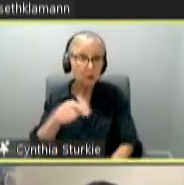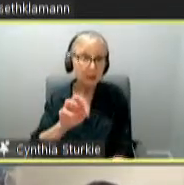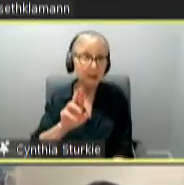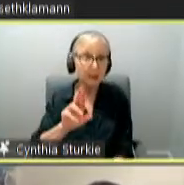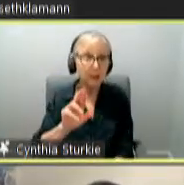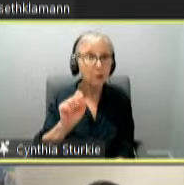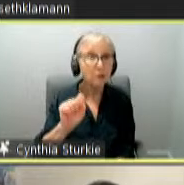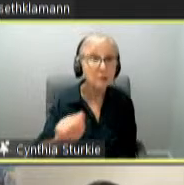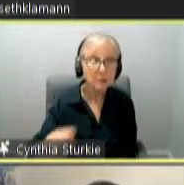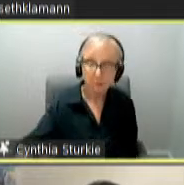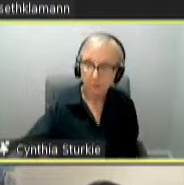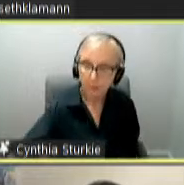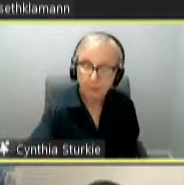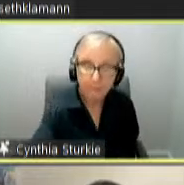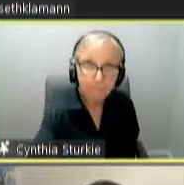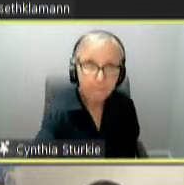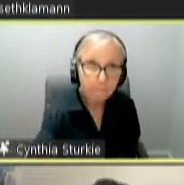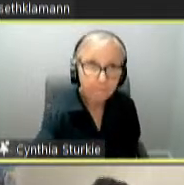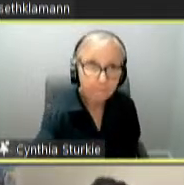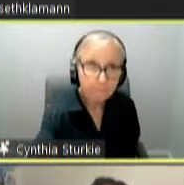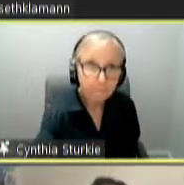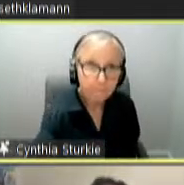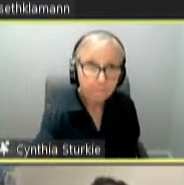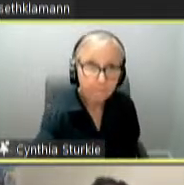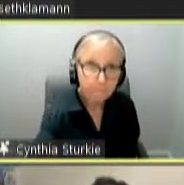into surge mode? Thank you.